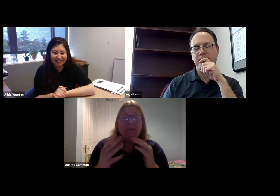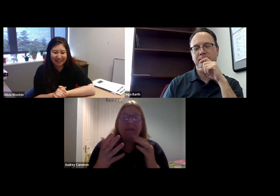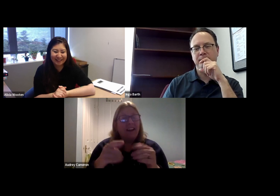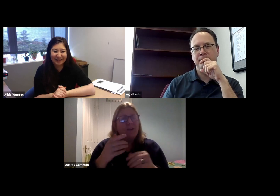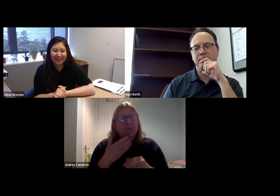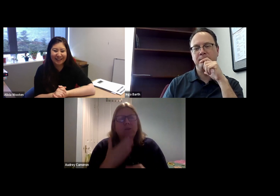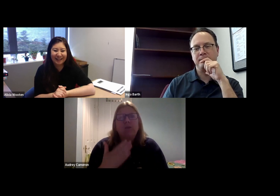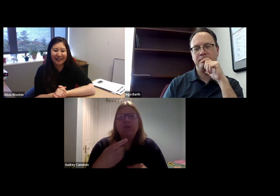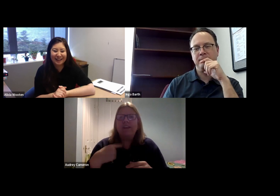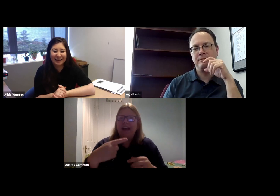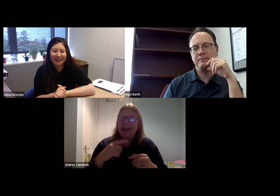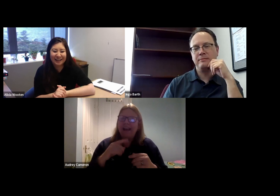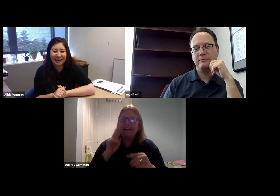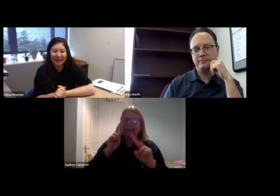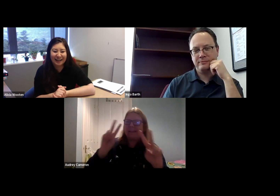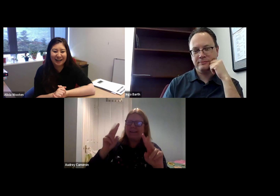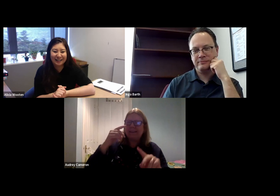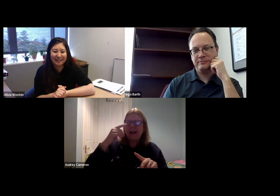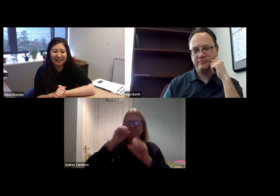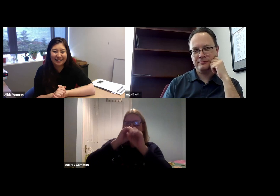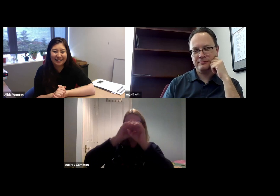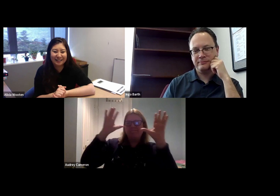around. It's got to be pretty busy.